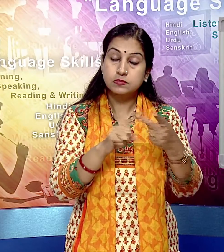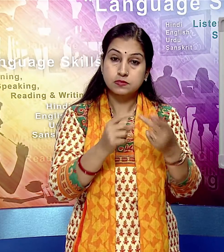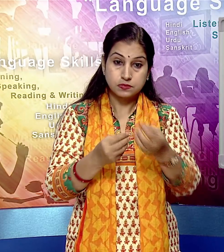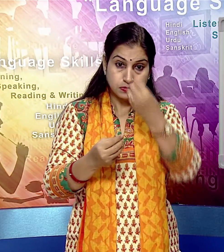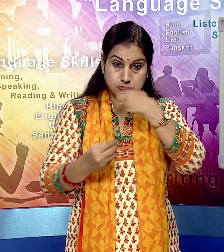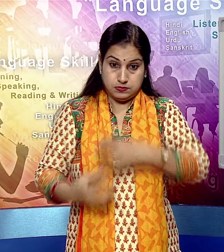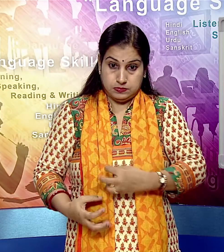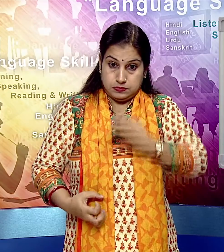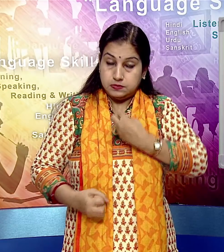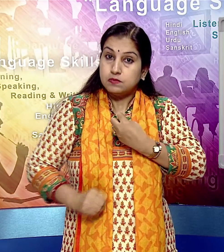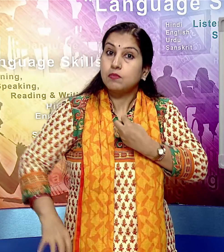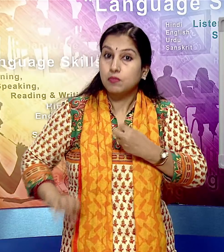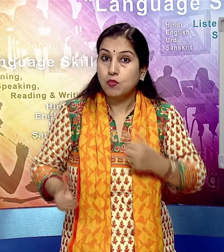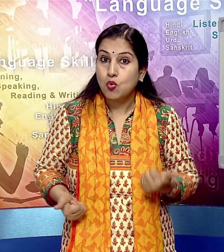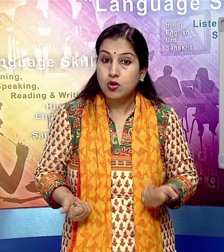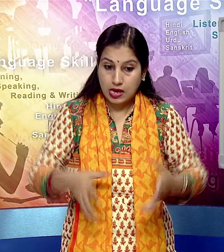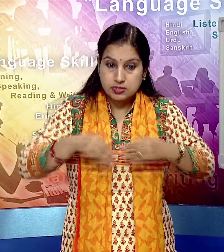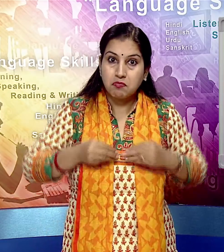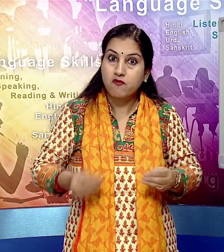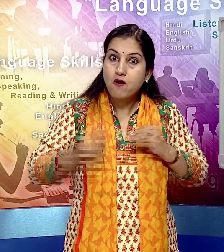and more acceptable.